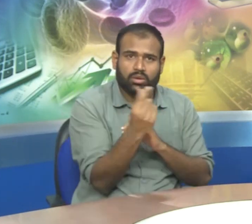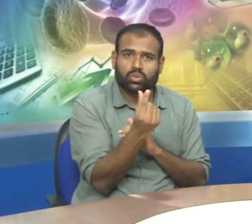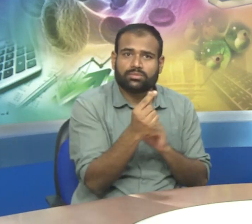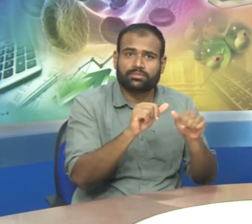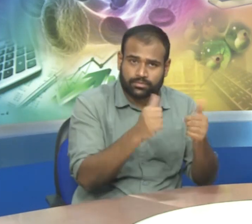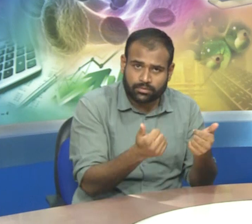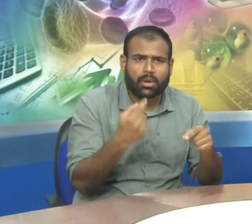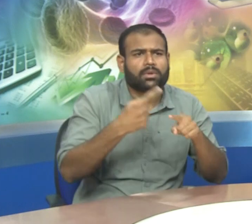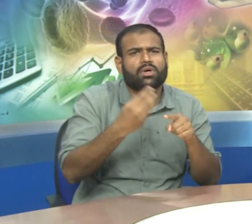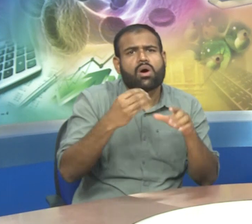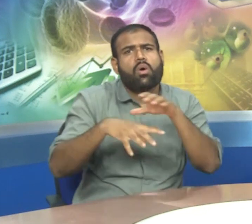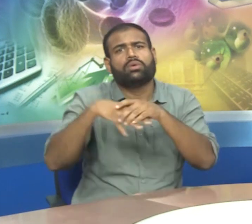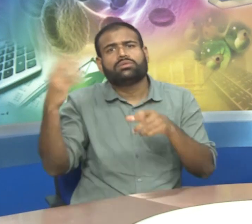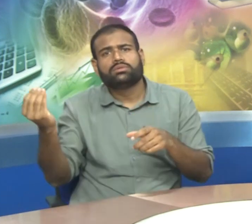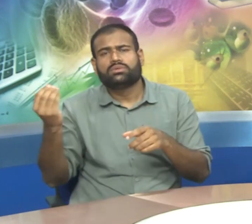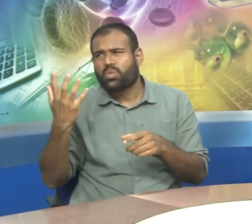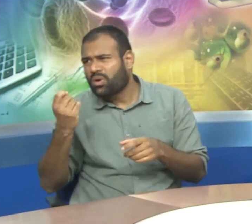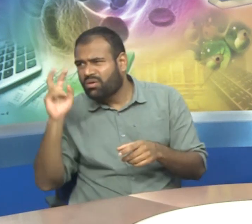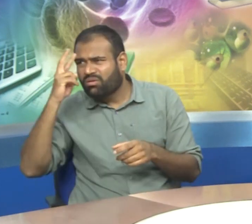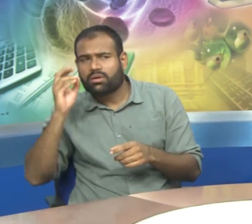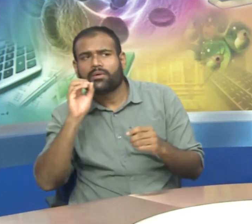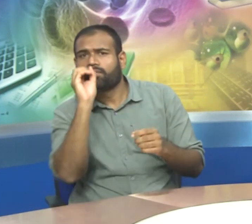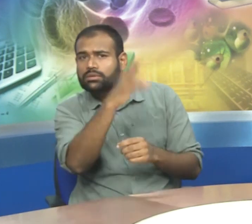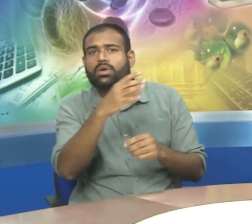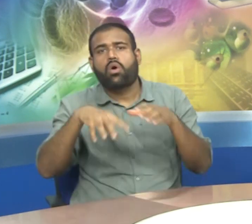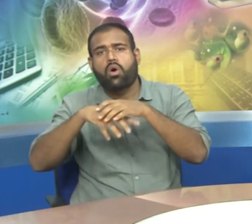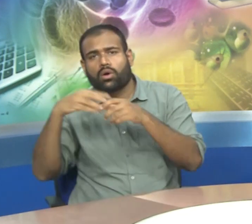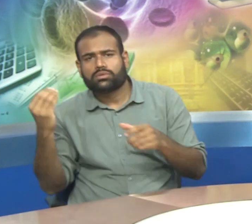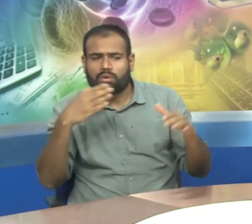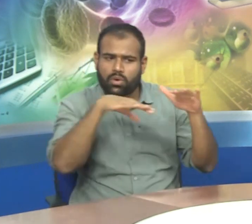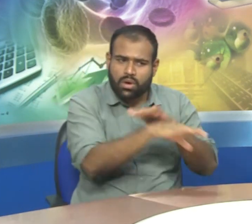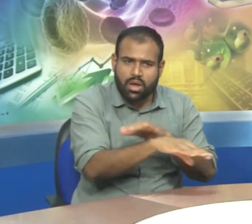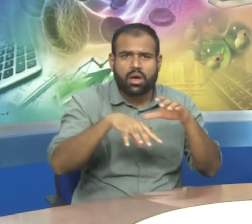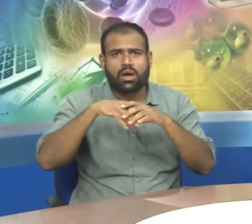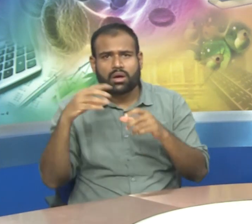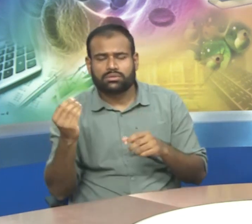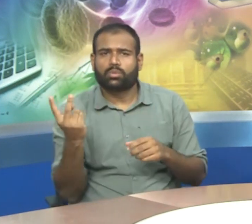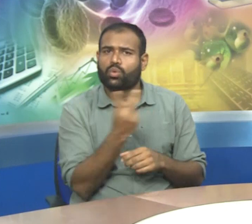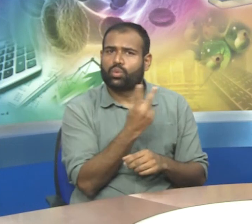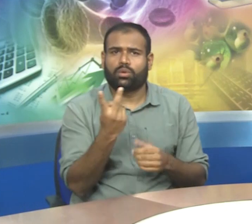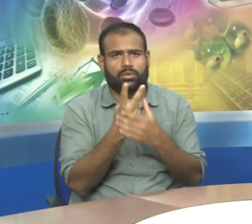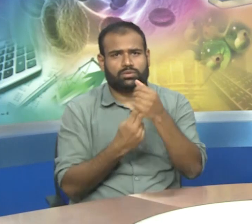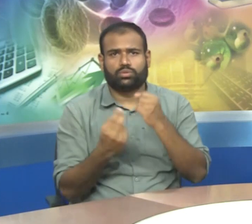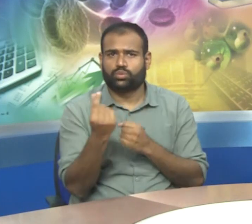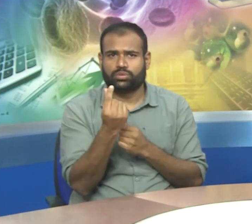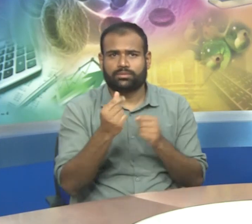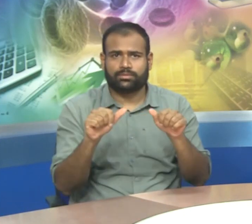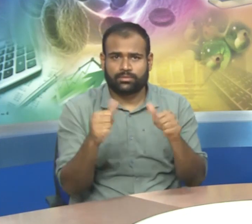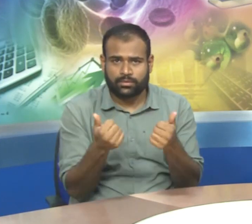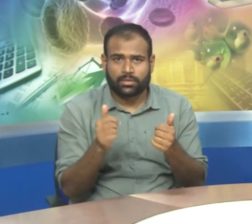Librarian may utilize the resources available in the library as well as those which are available